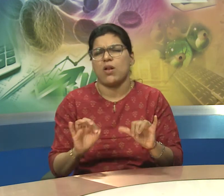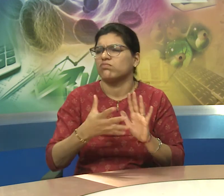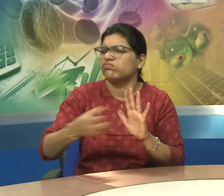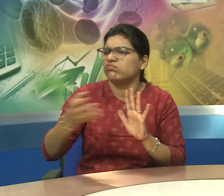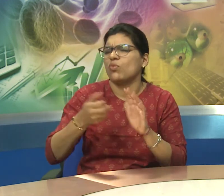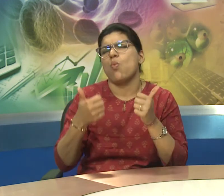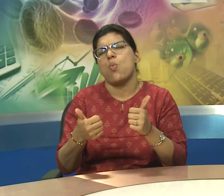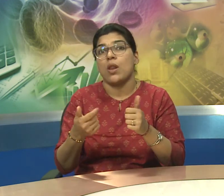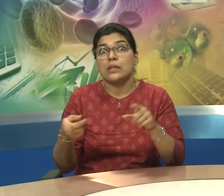goods